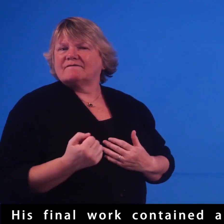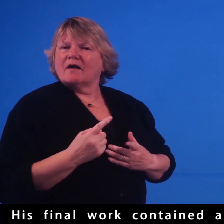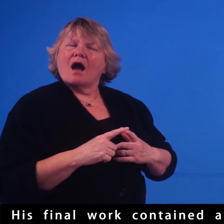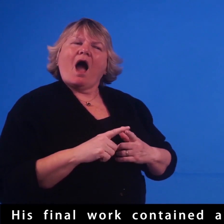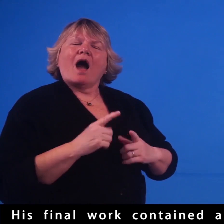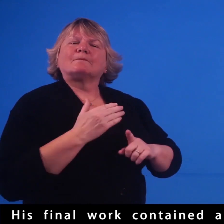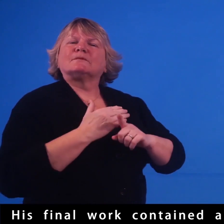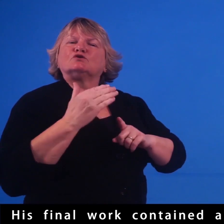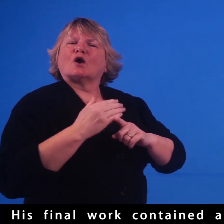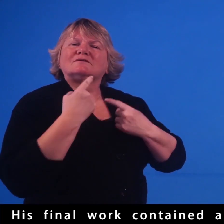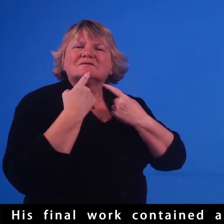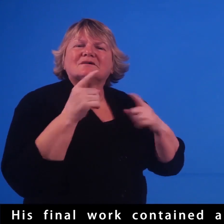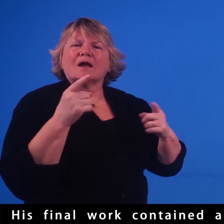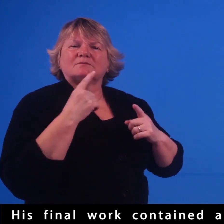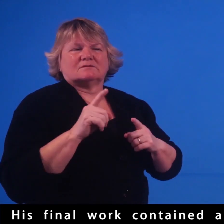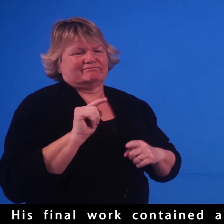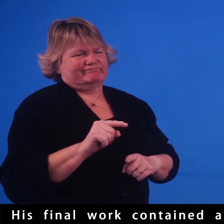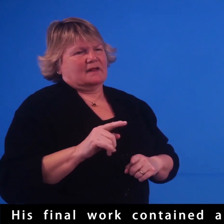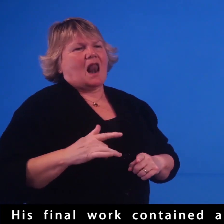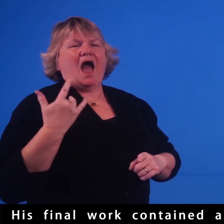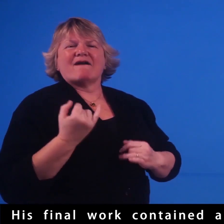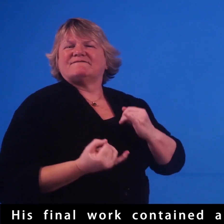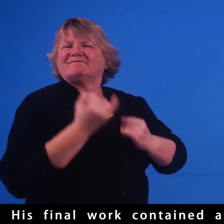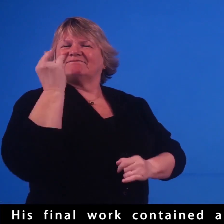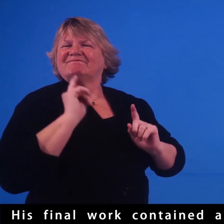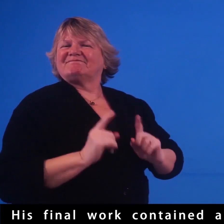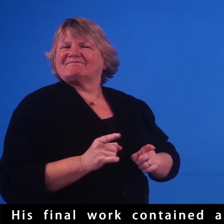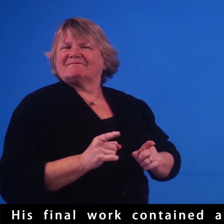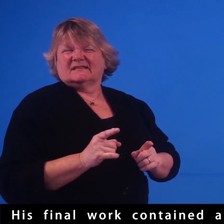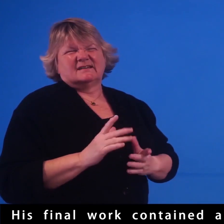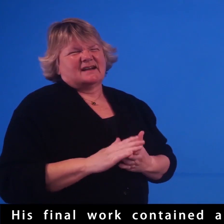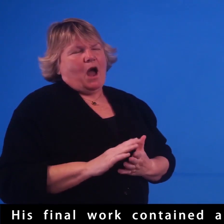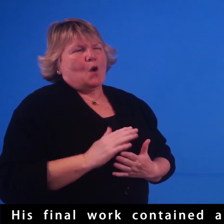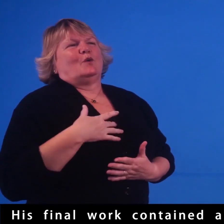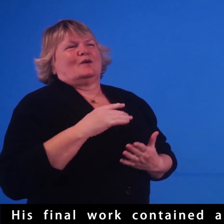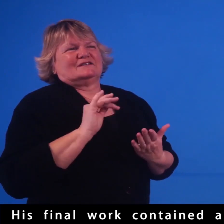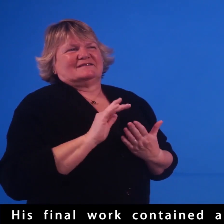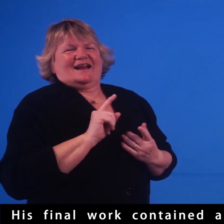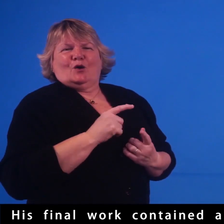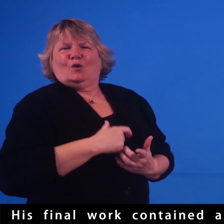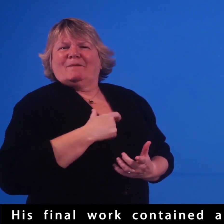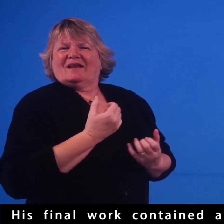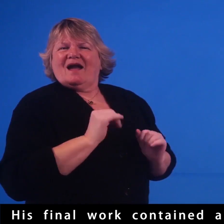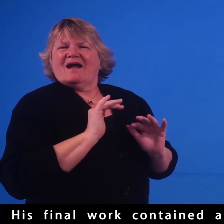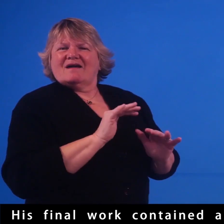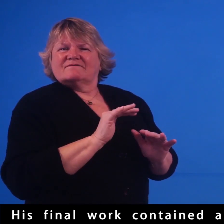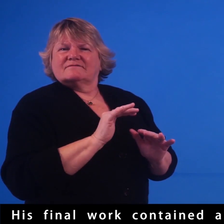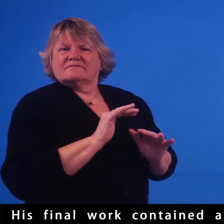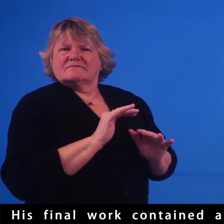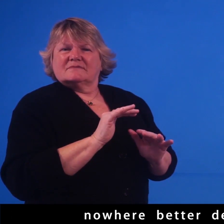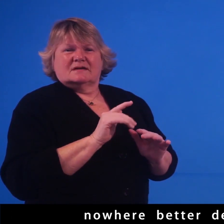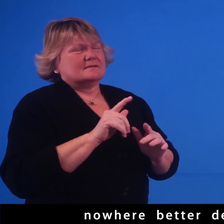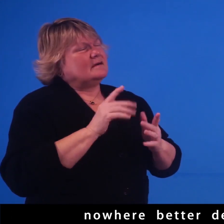His final work contained a series of mature statements on the finality of life that are